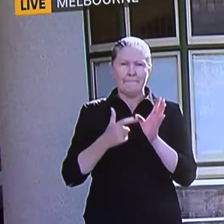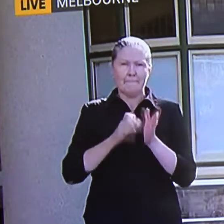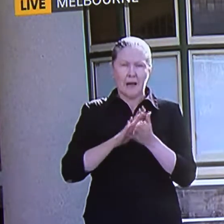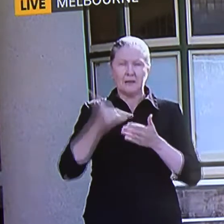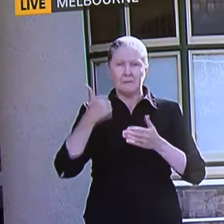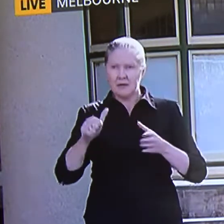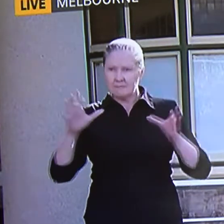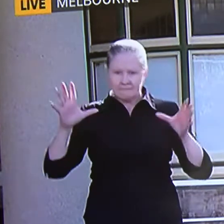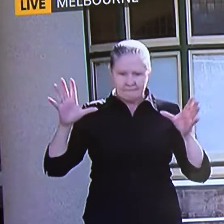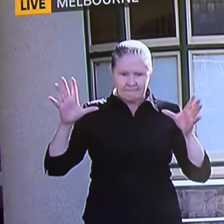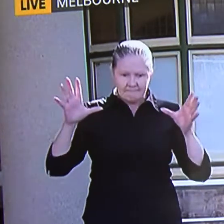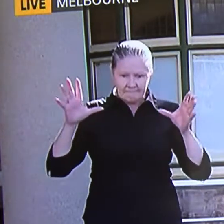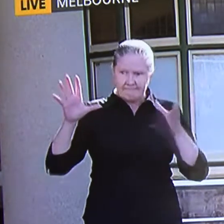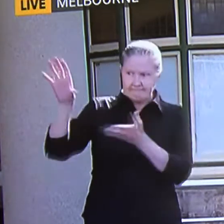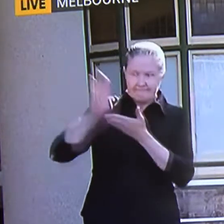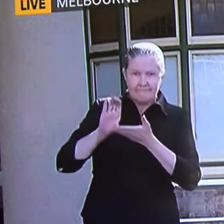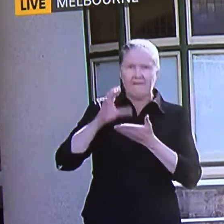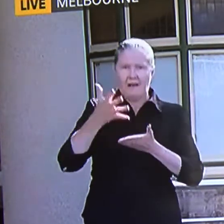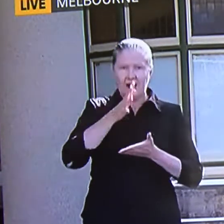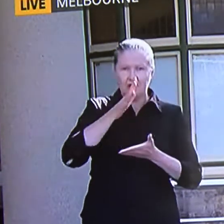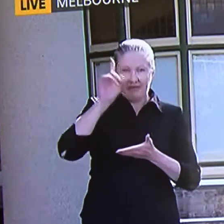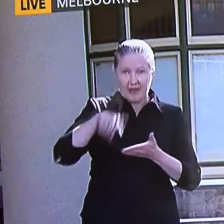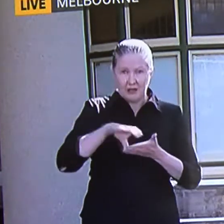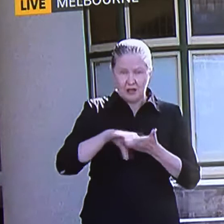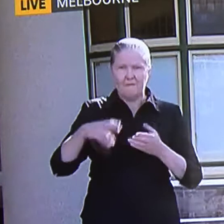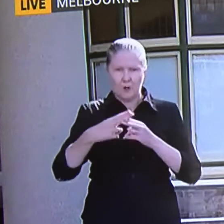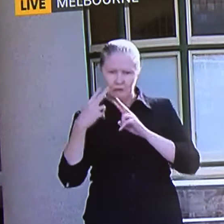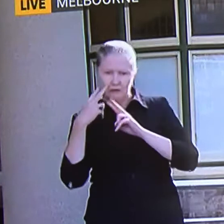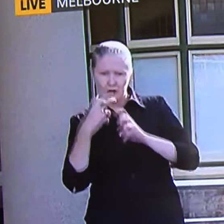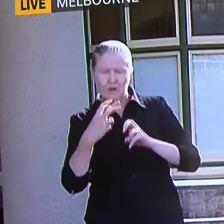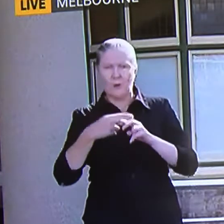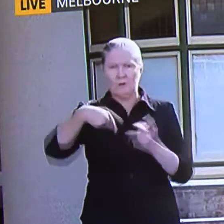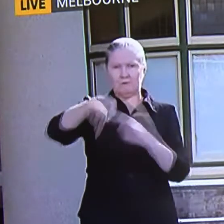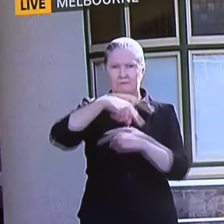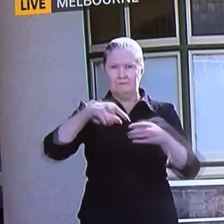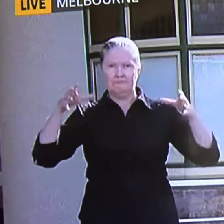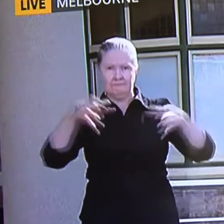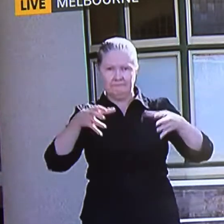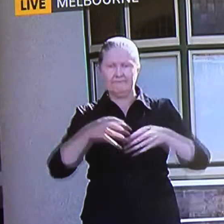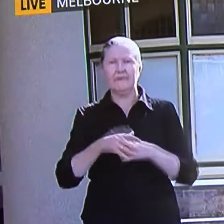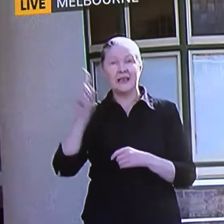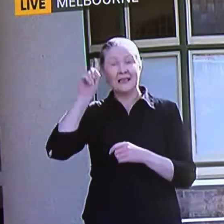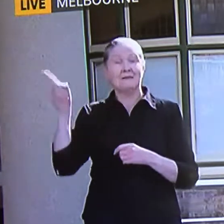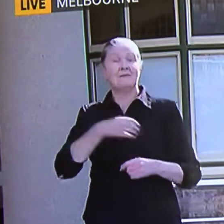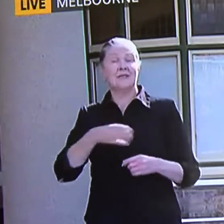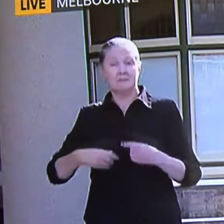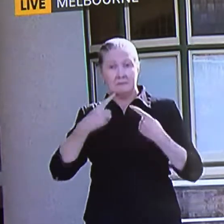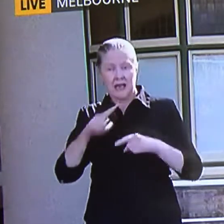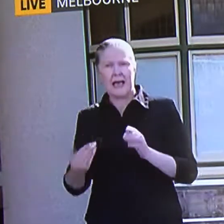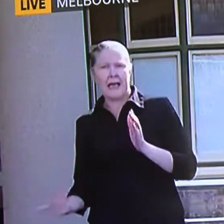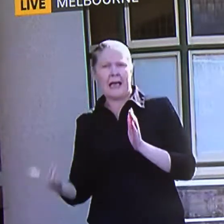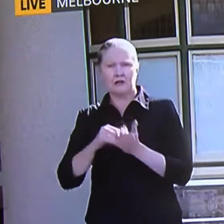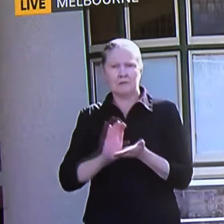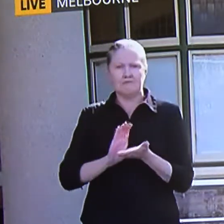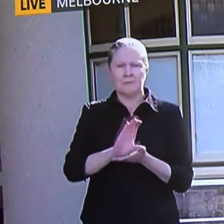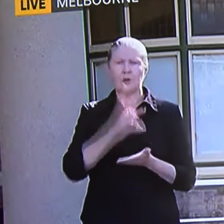mobilise $500,000 for research efforts from that network. And today the Minister is announcing an additional